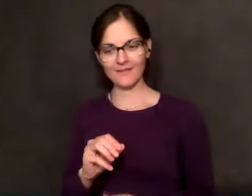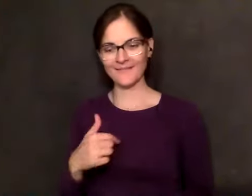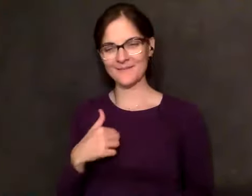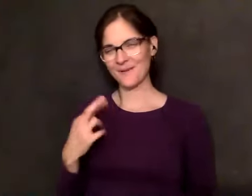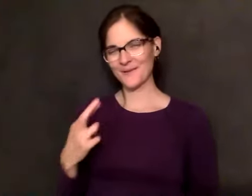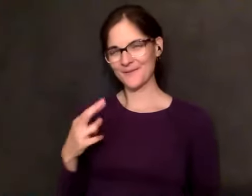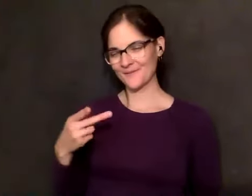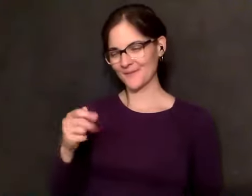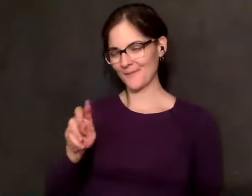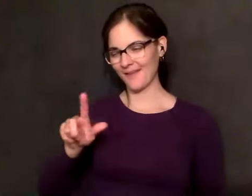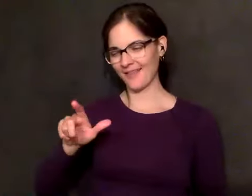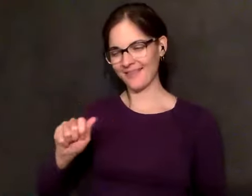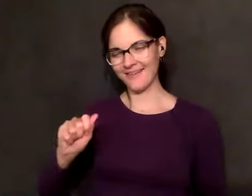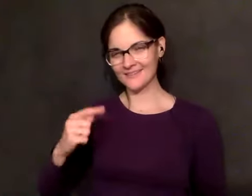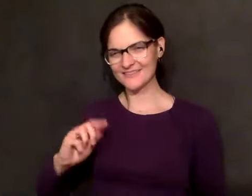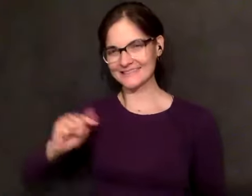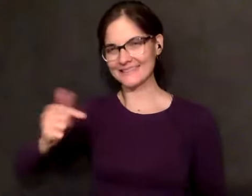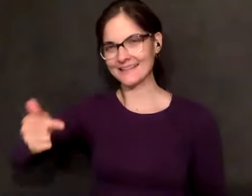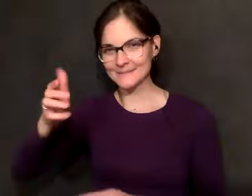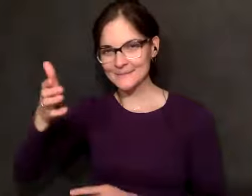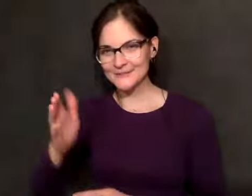my good friend Paula, who was coming on after me.